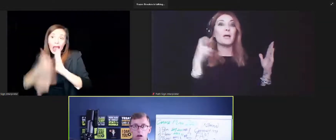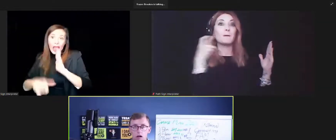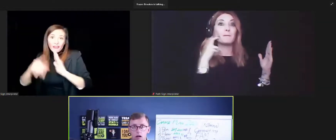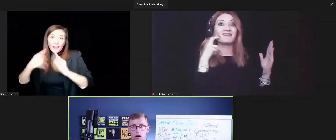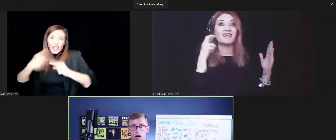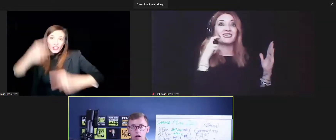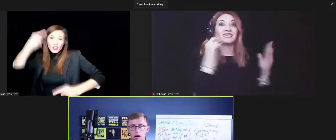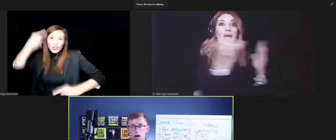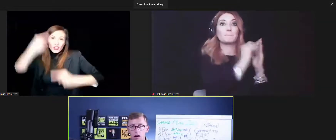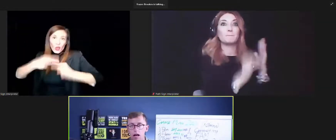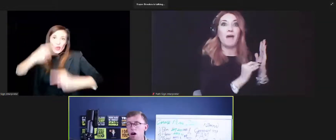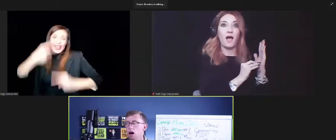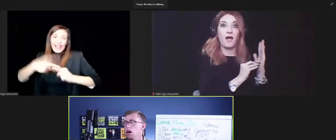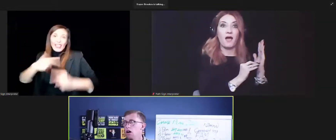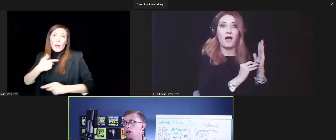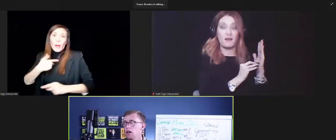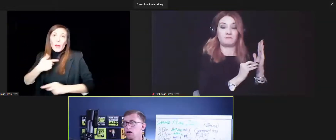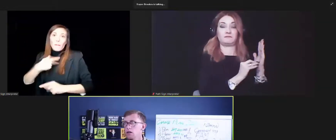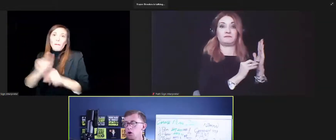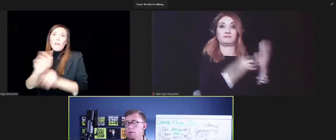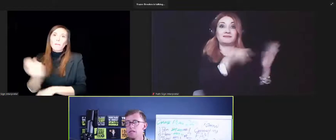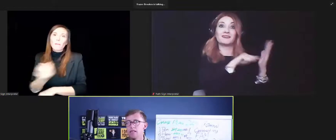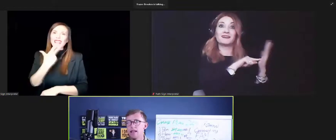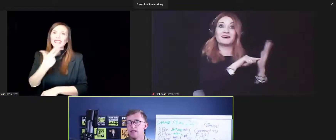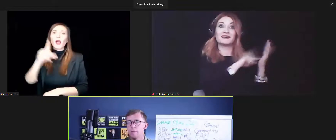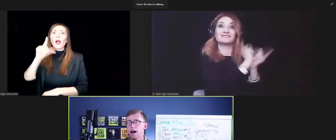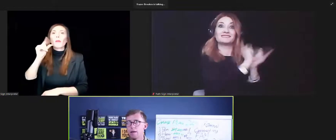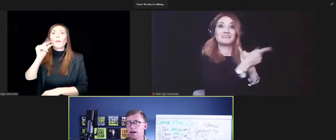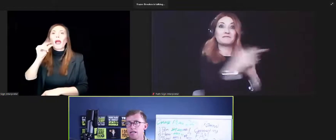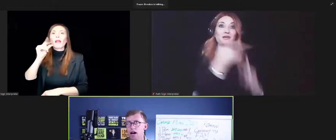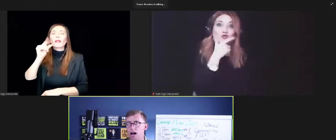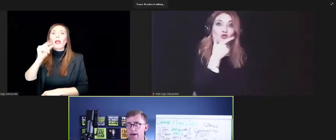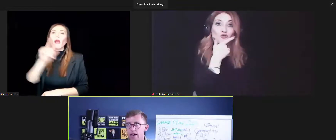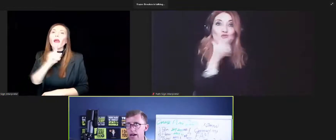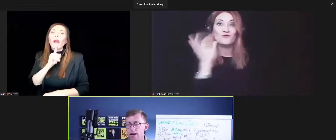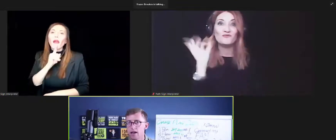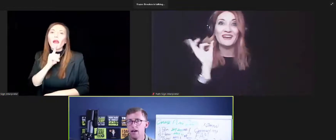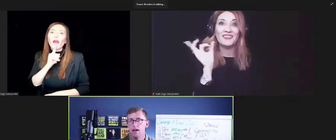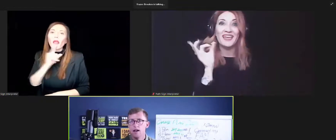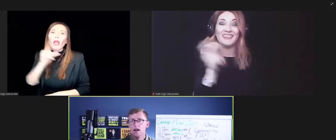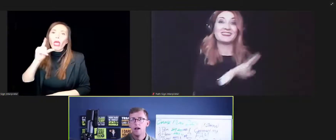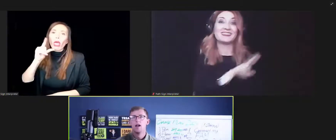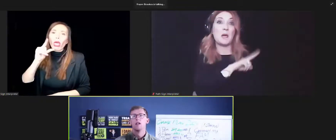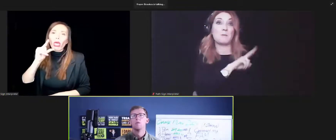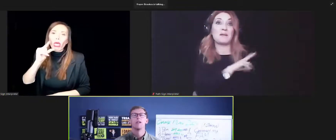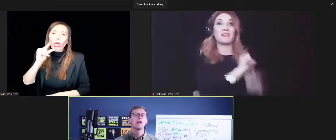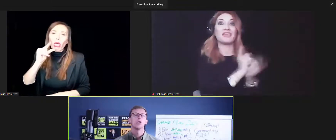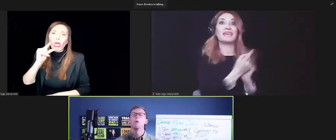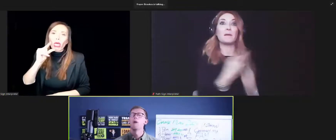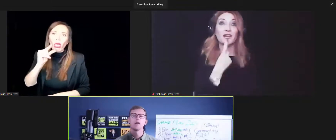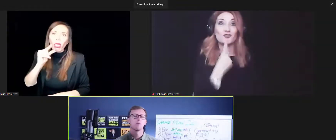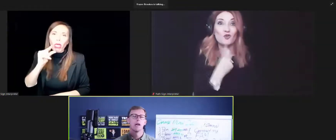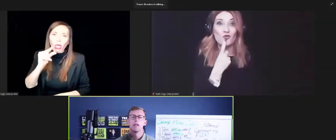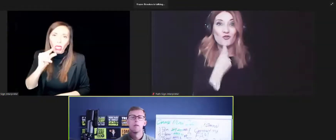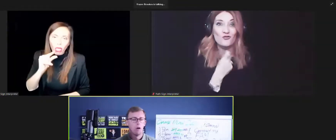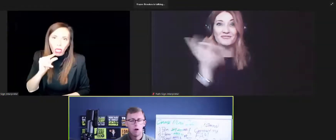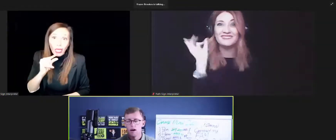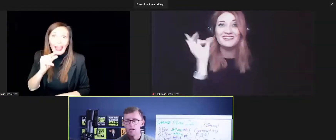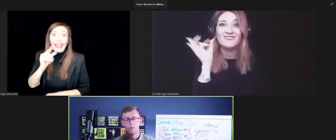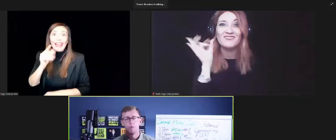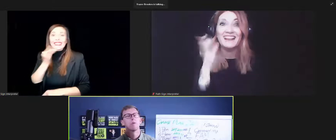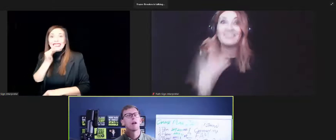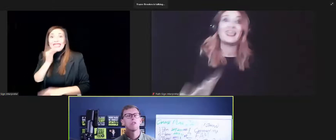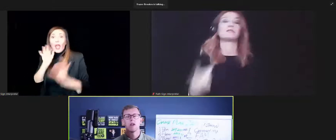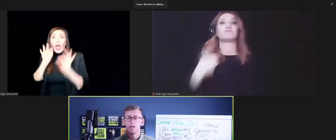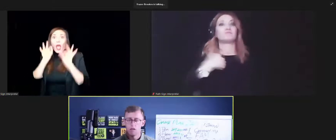Ugh. Like, oh, coming to the end of my time here. Please don't press me anymore. And